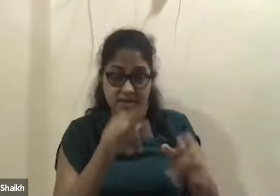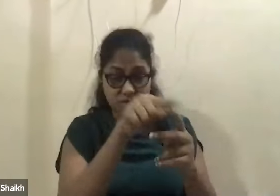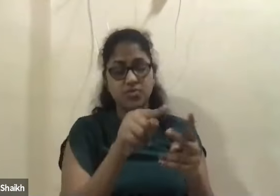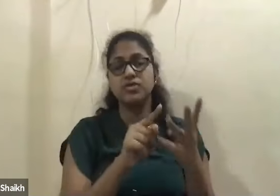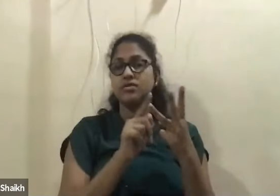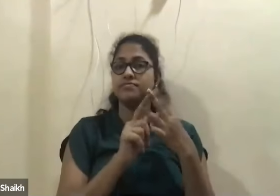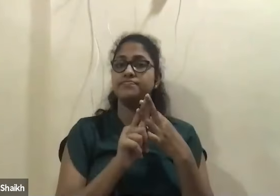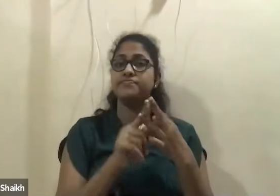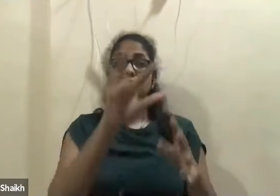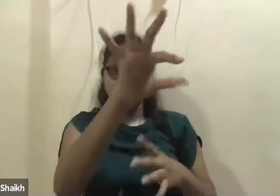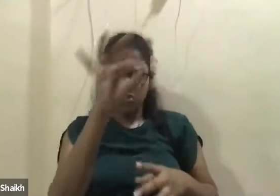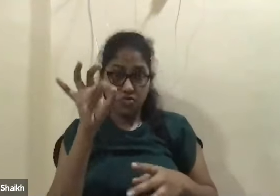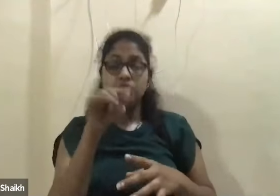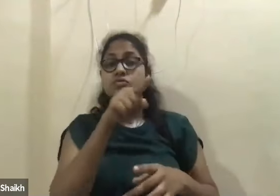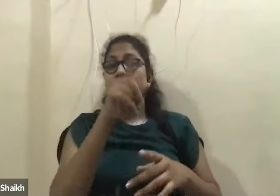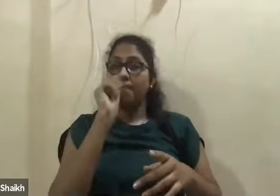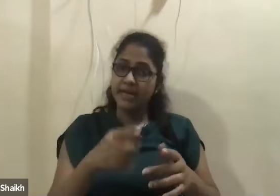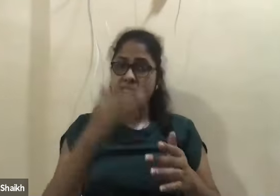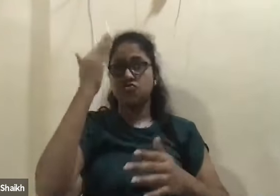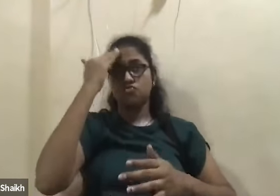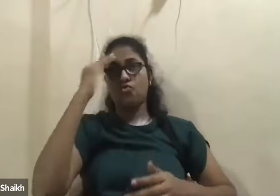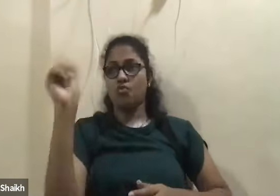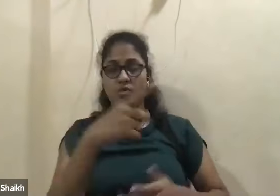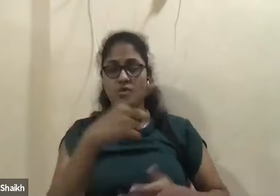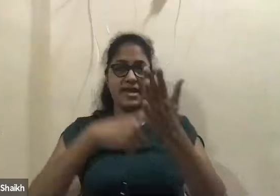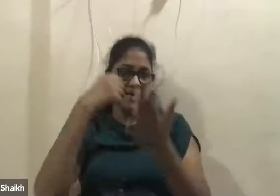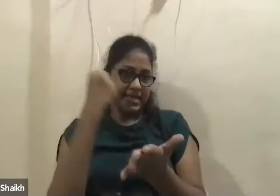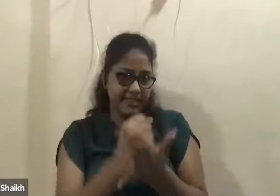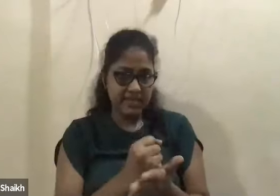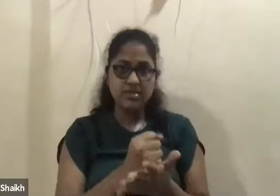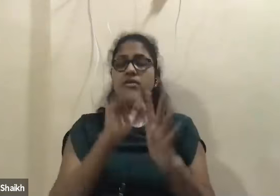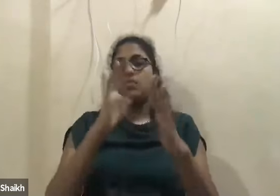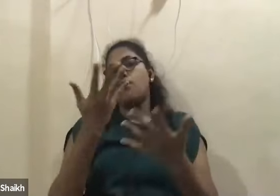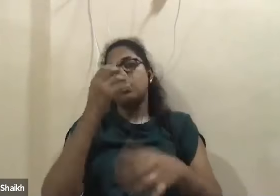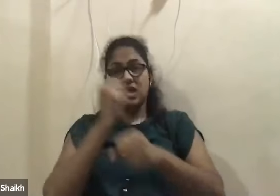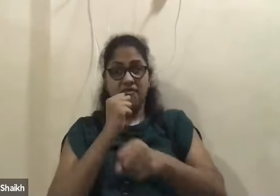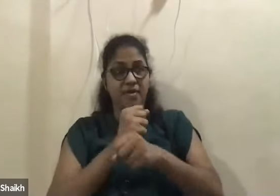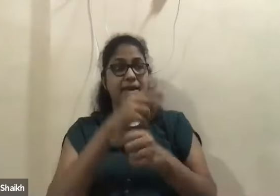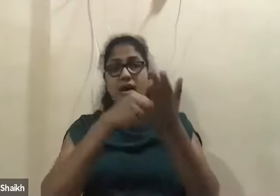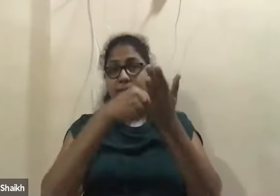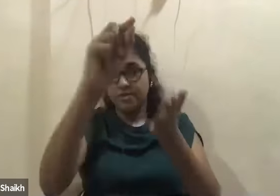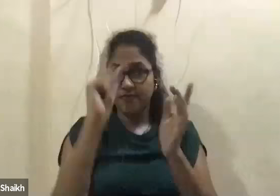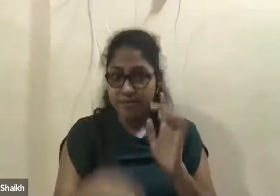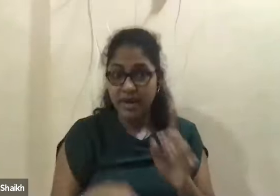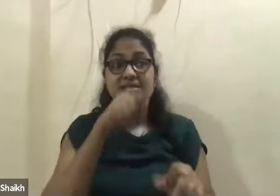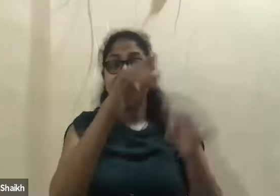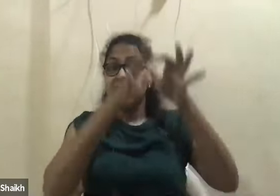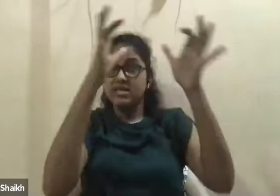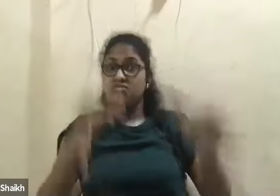appointed, then of course it should be recognized by either government. It should have minimum of 2 years of experience in